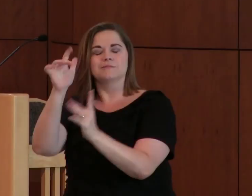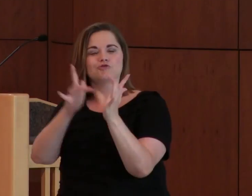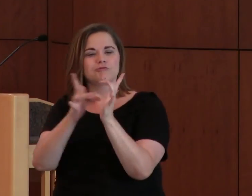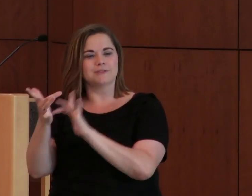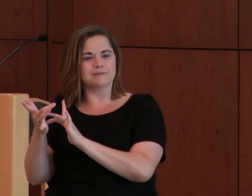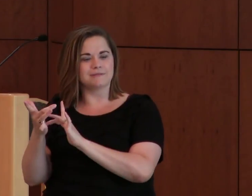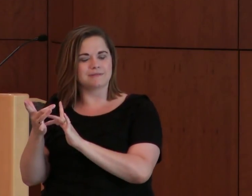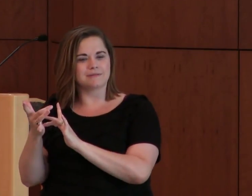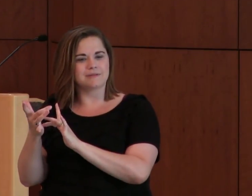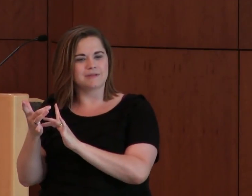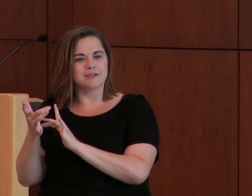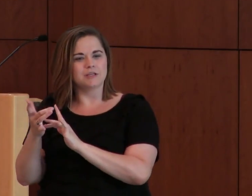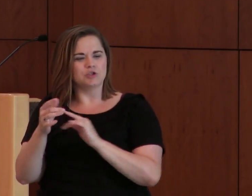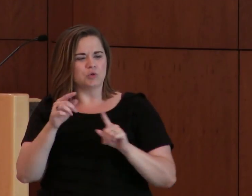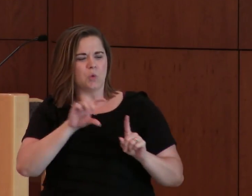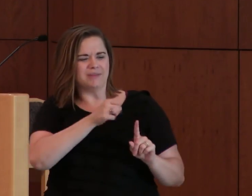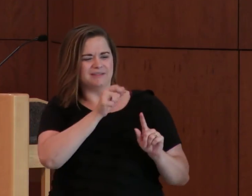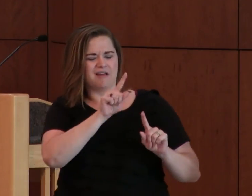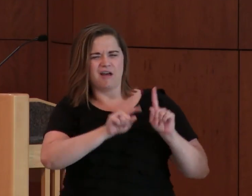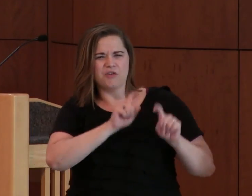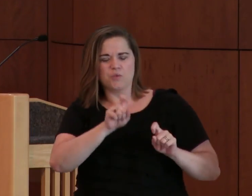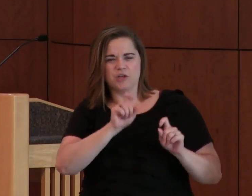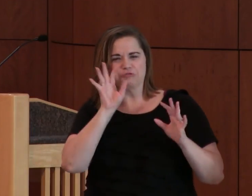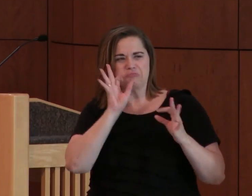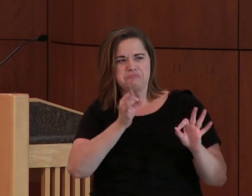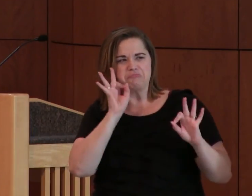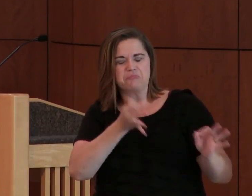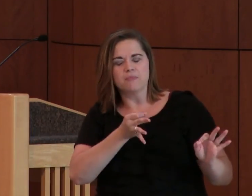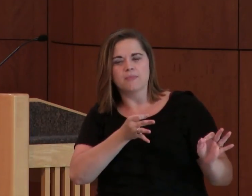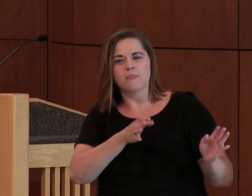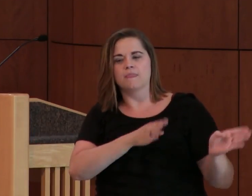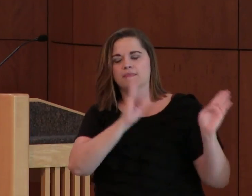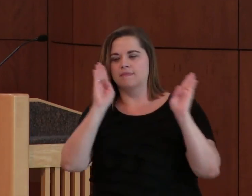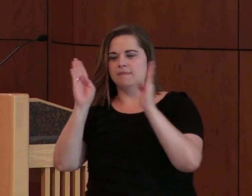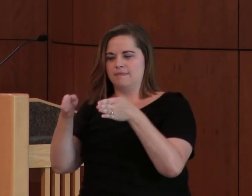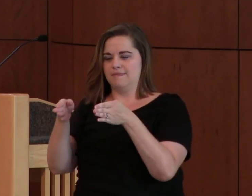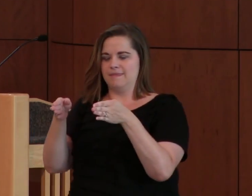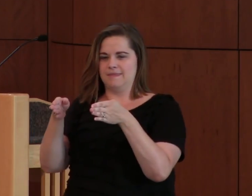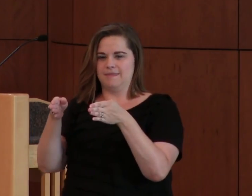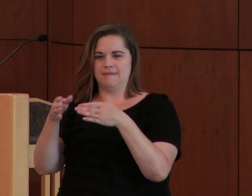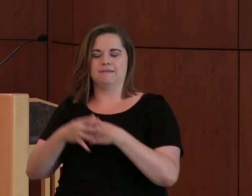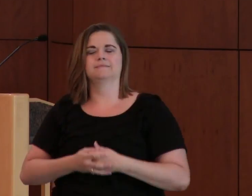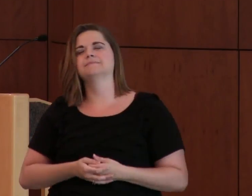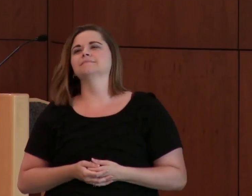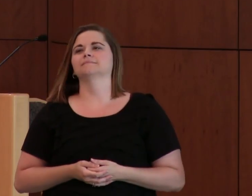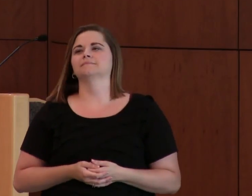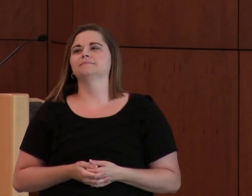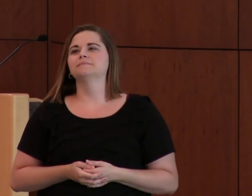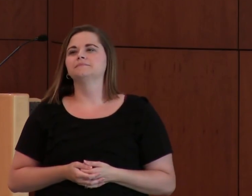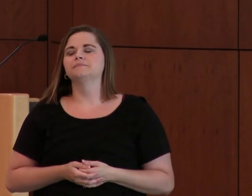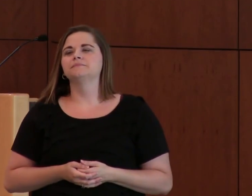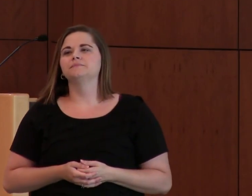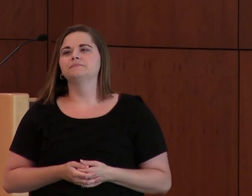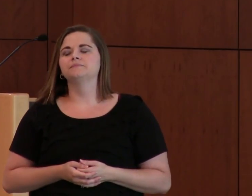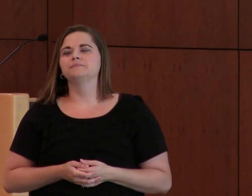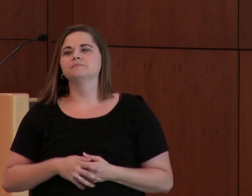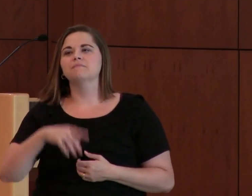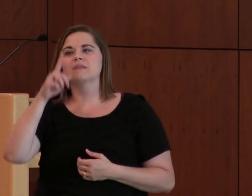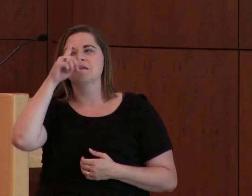these unanswerable questions just distract us from what is happening. But because this is a trap for Jesus,